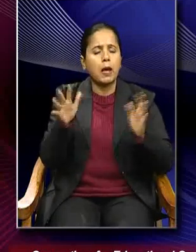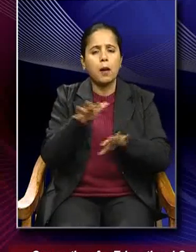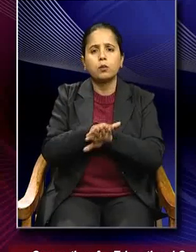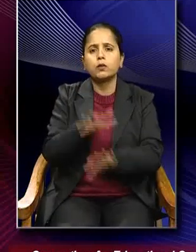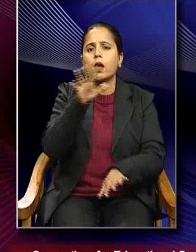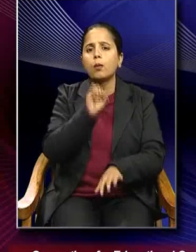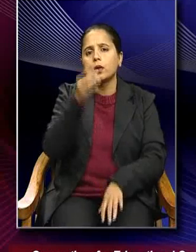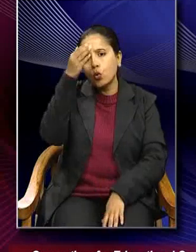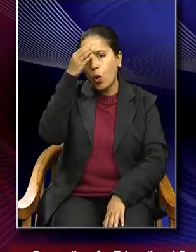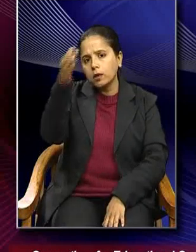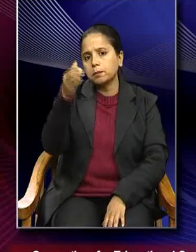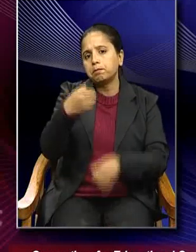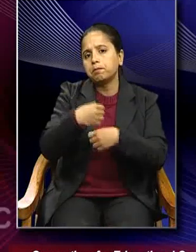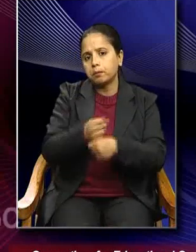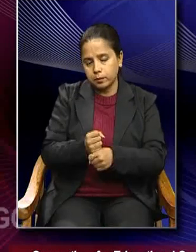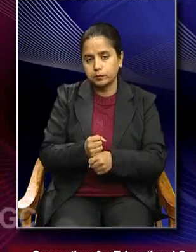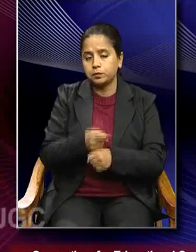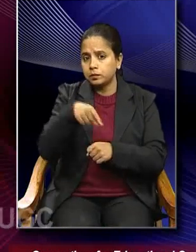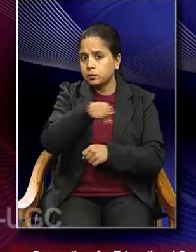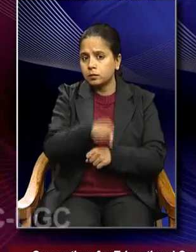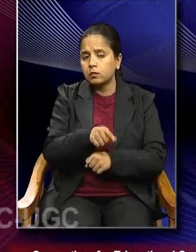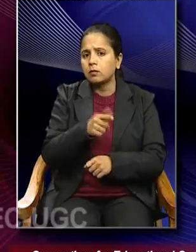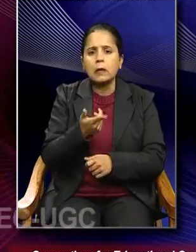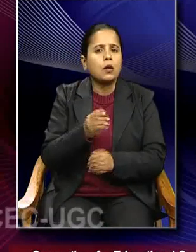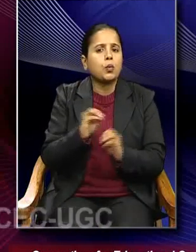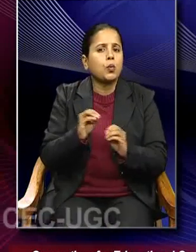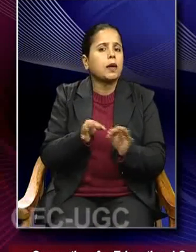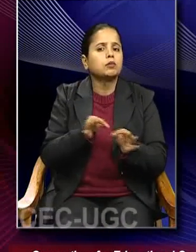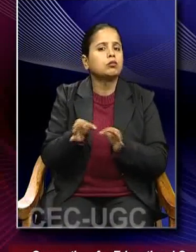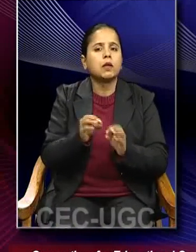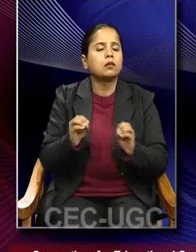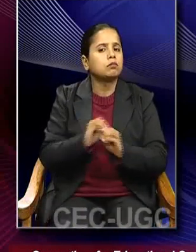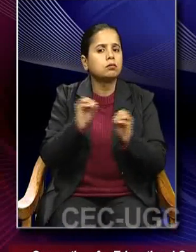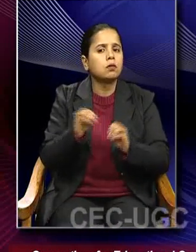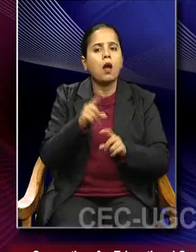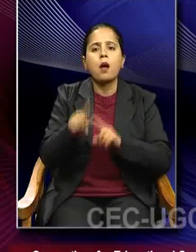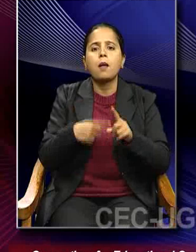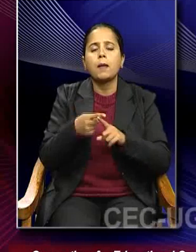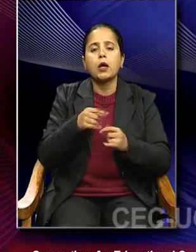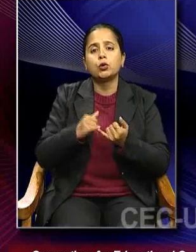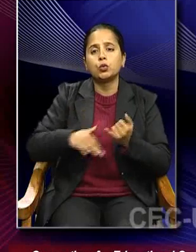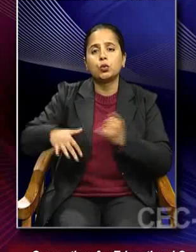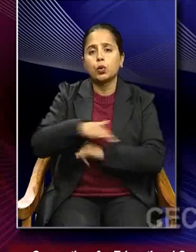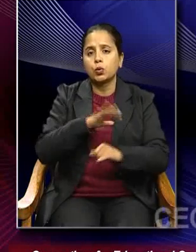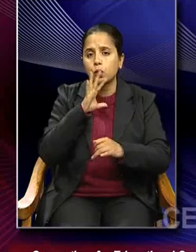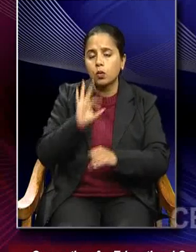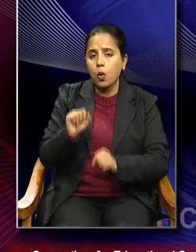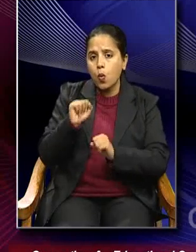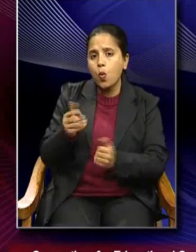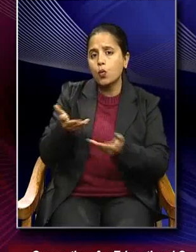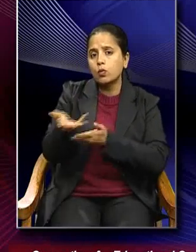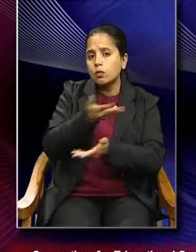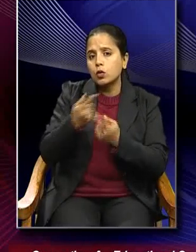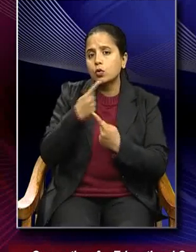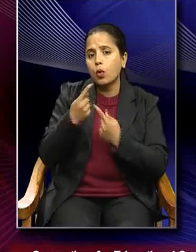abstract concept, and it does not explain specific social interaction.